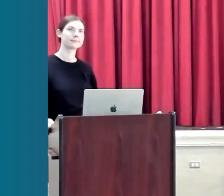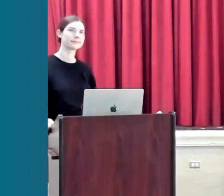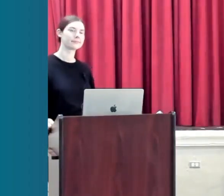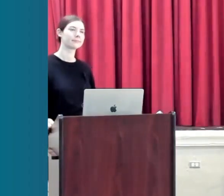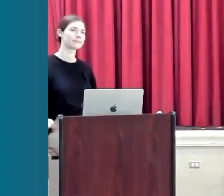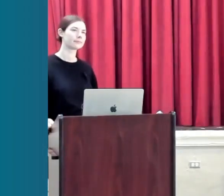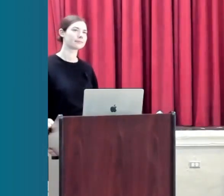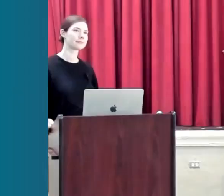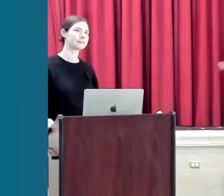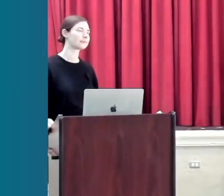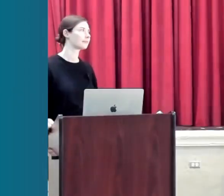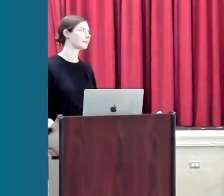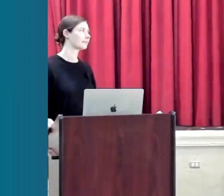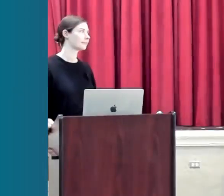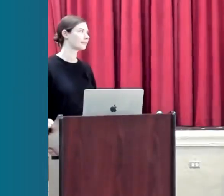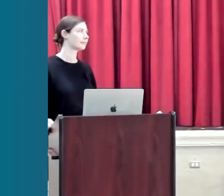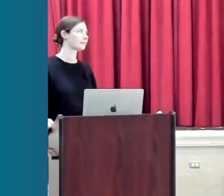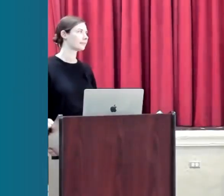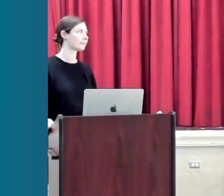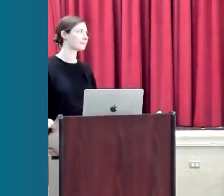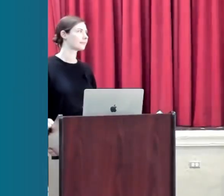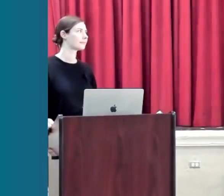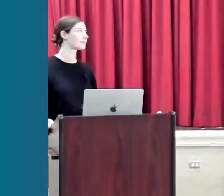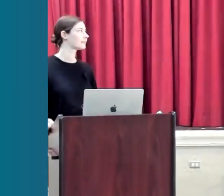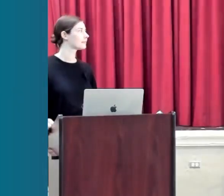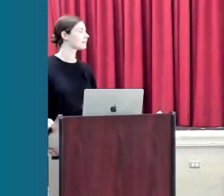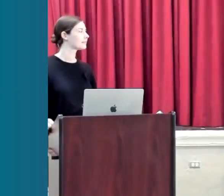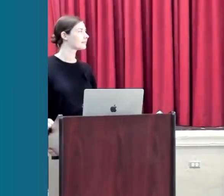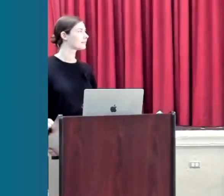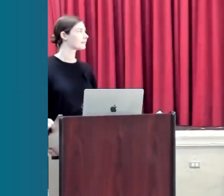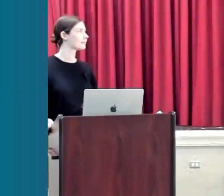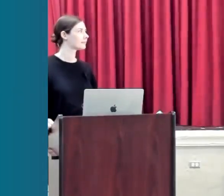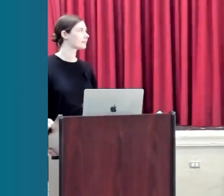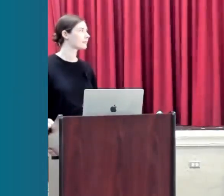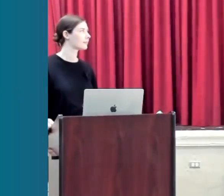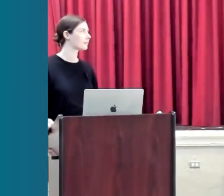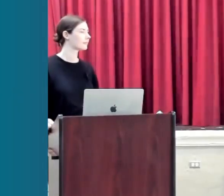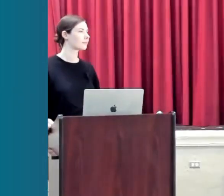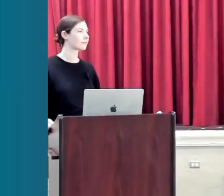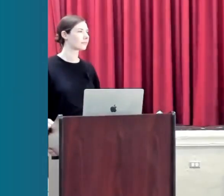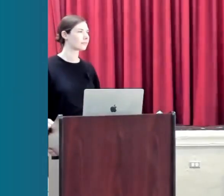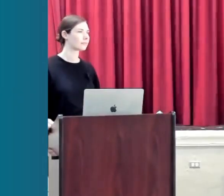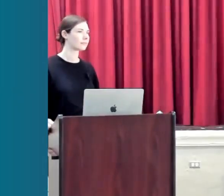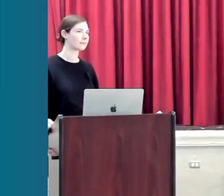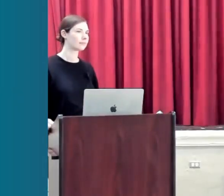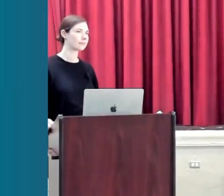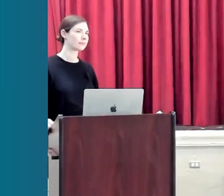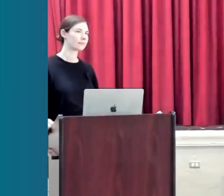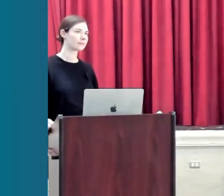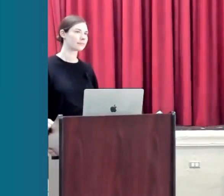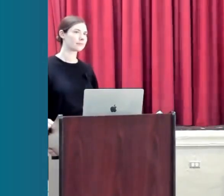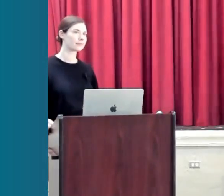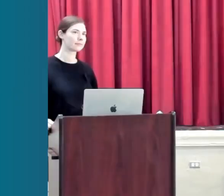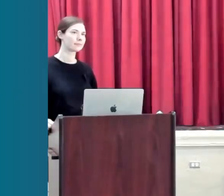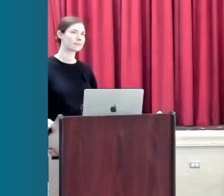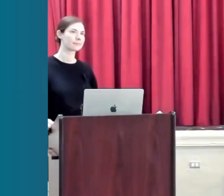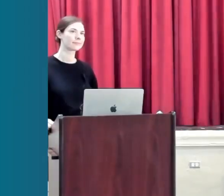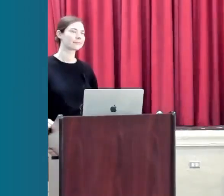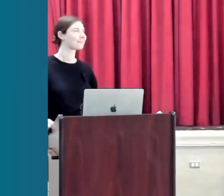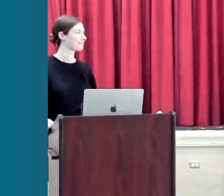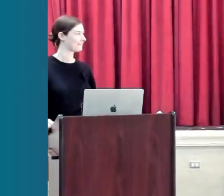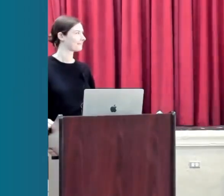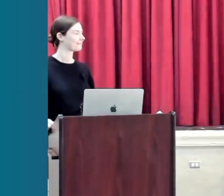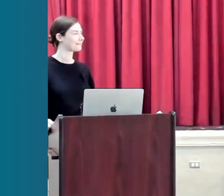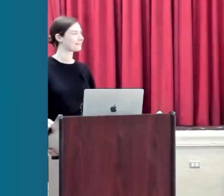workshop from the Housing Rights Center. So we have our presentation that's going to be happening this morning. I hope you enjoyed it so much. We